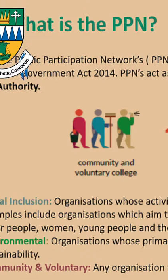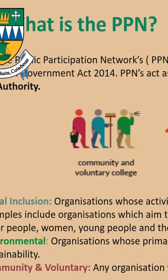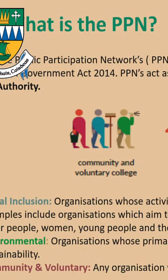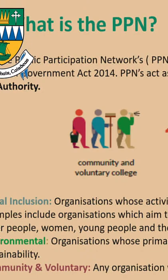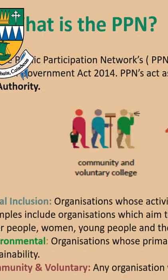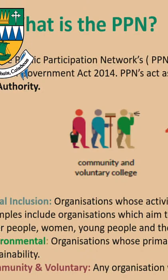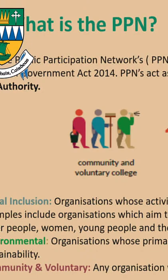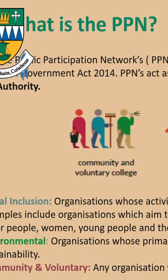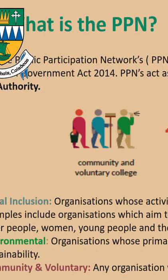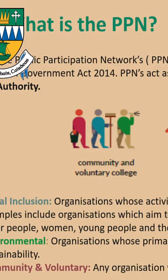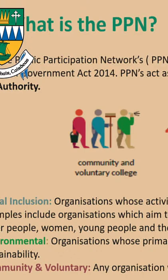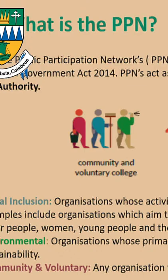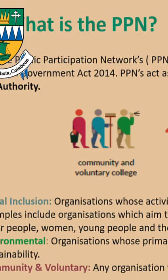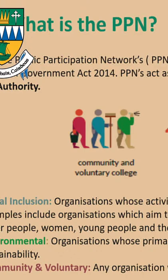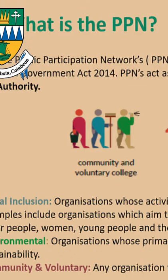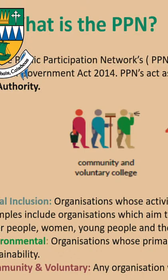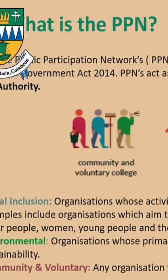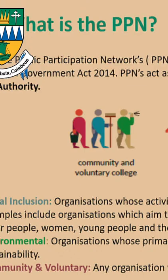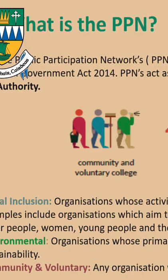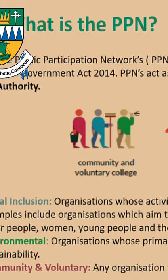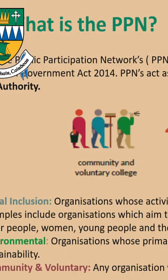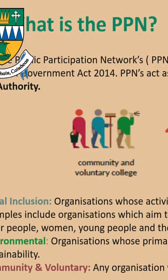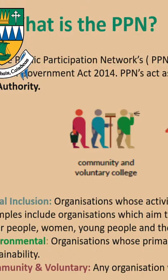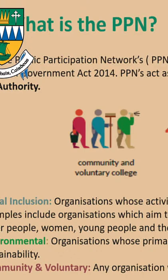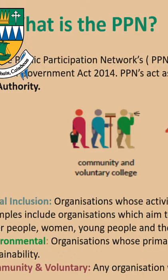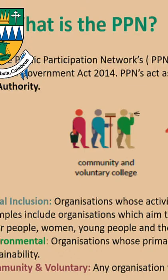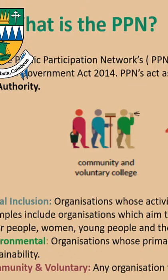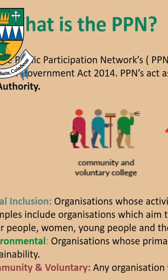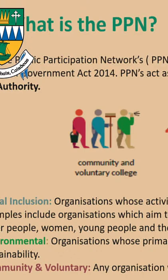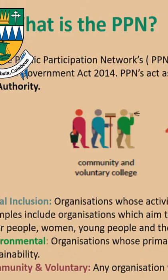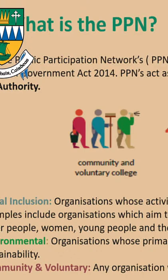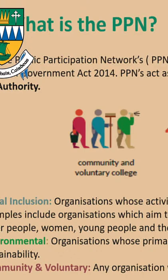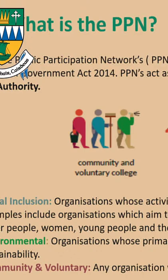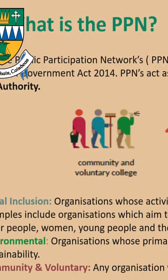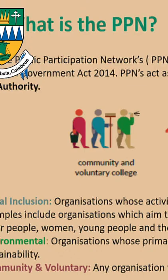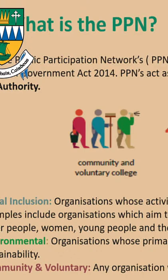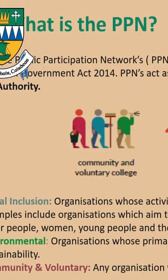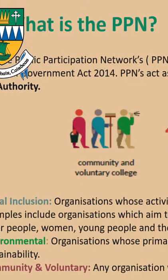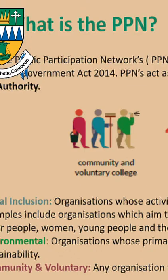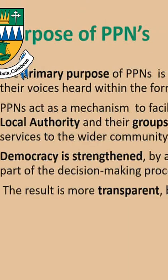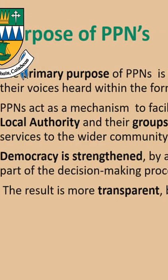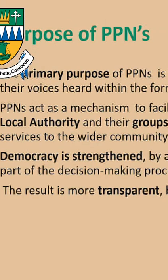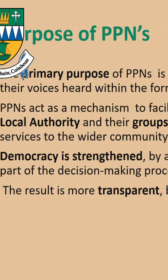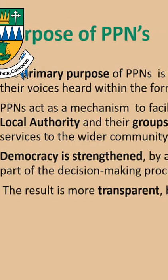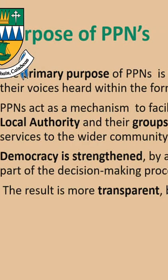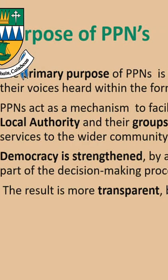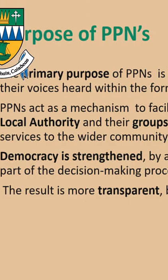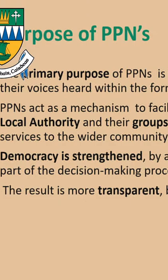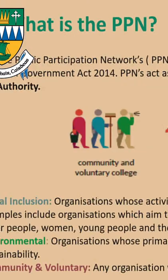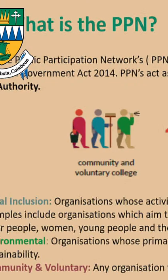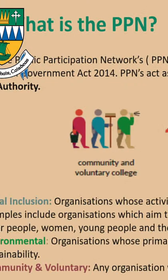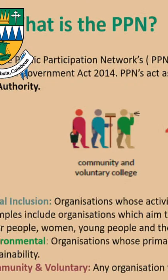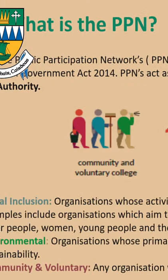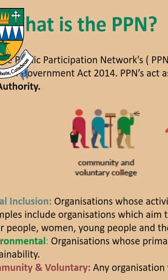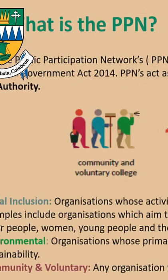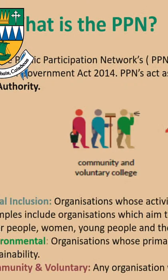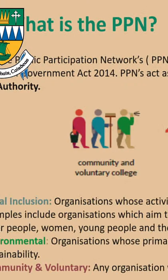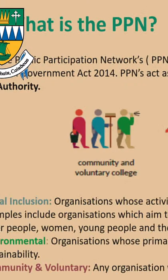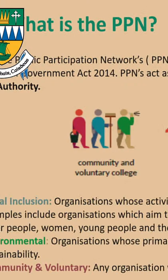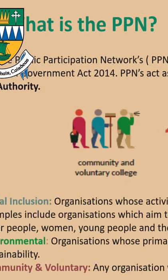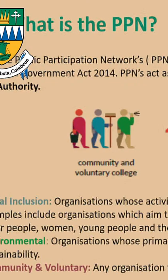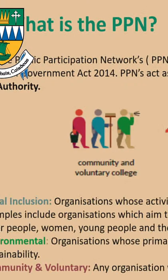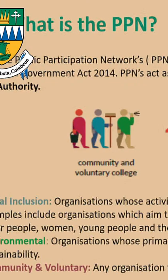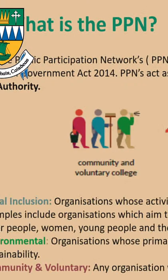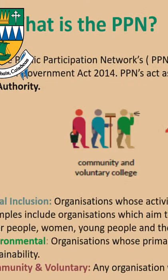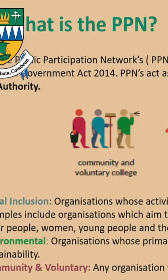environmental. So social inclusion are organisations whose activities focus on social inclusion, social justice